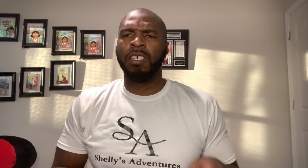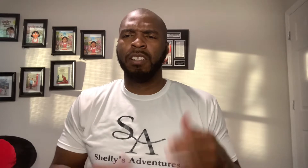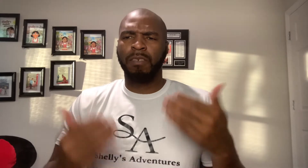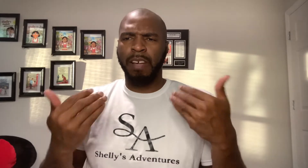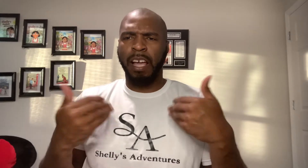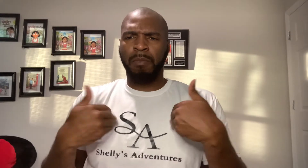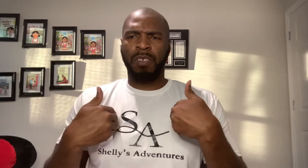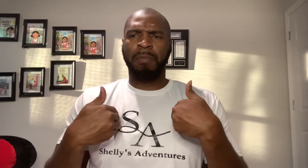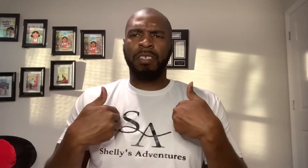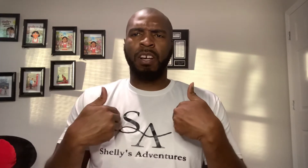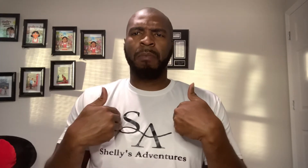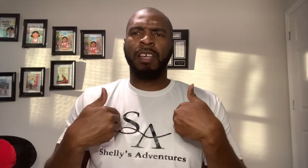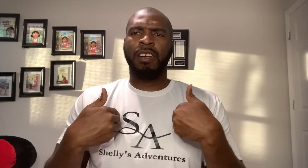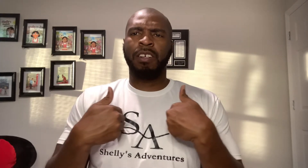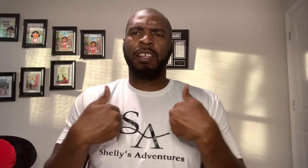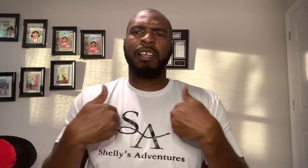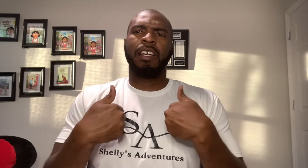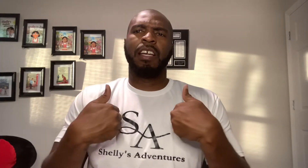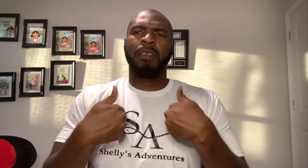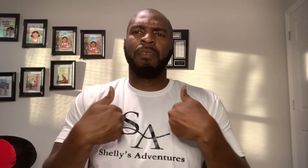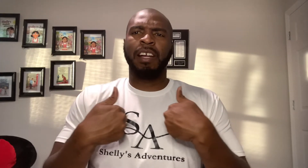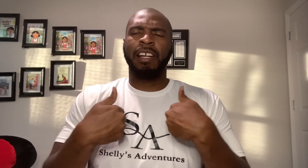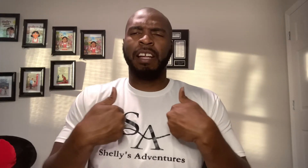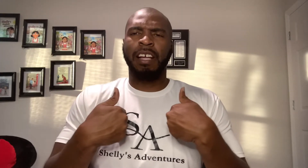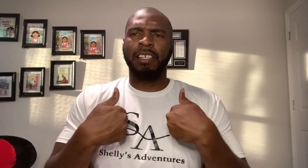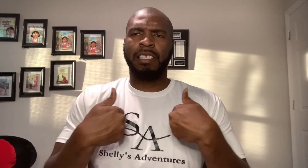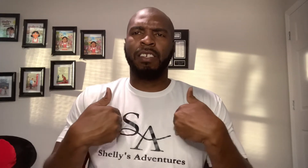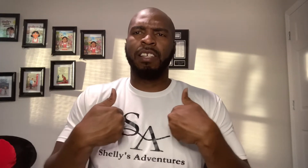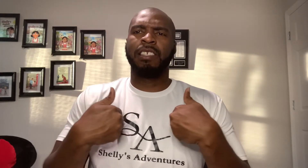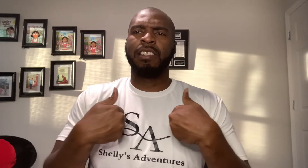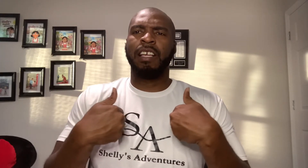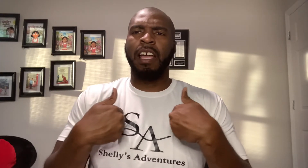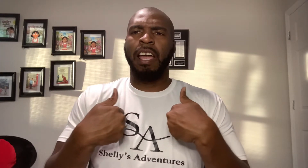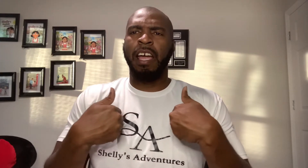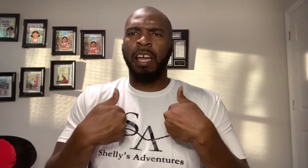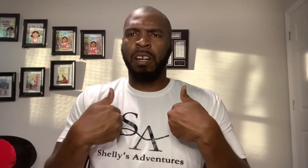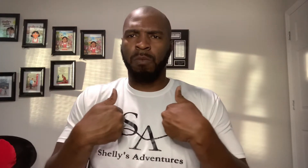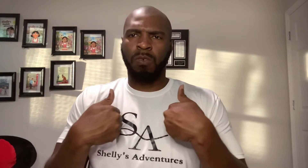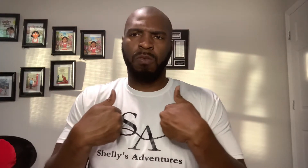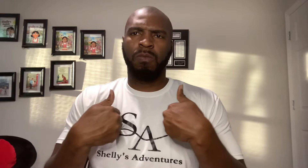for animal, you put your arm here and you bring it in like this. So this is animal.